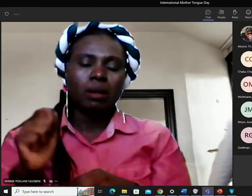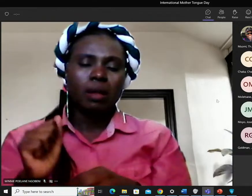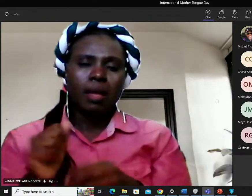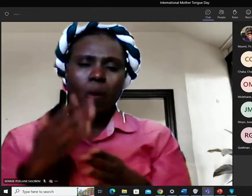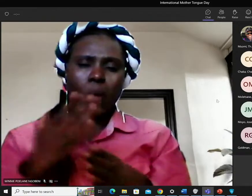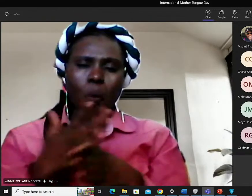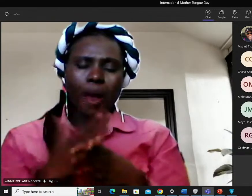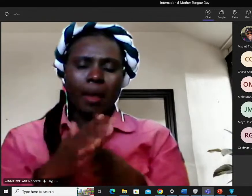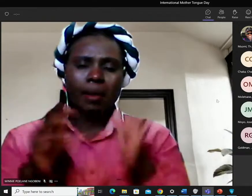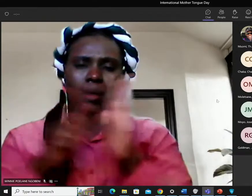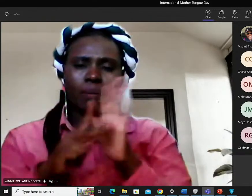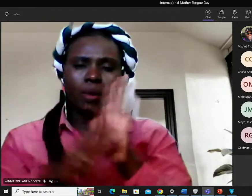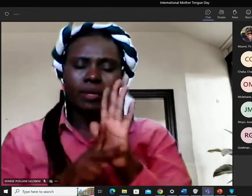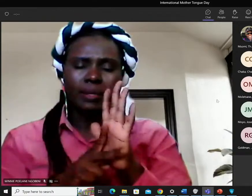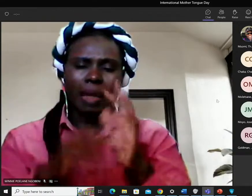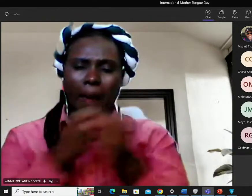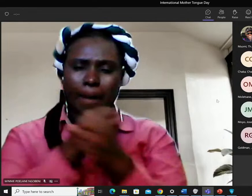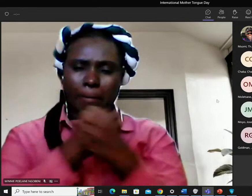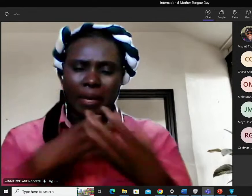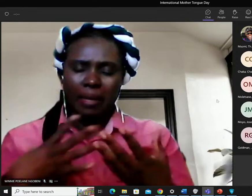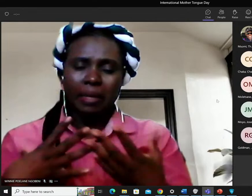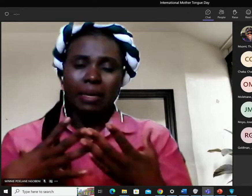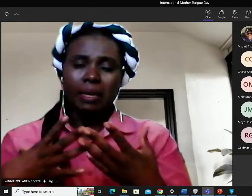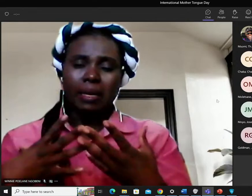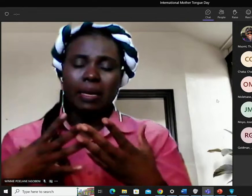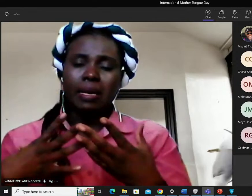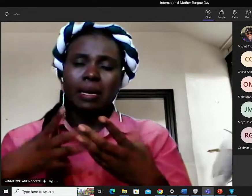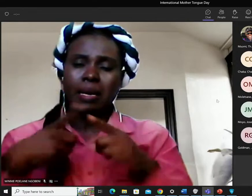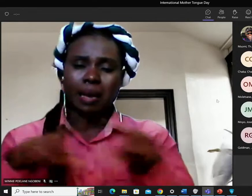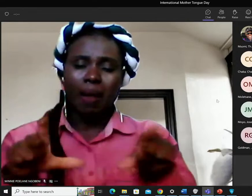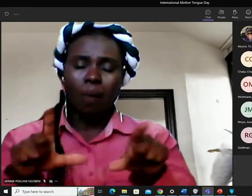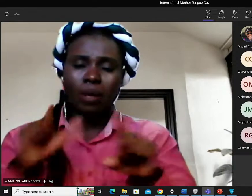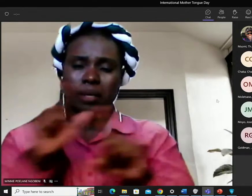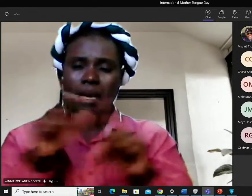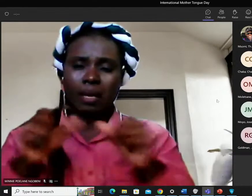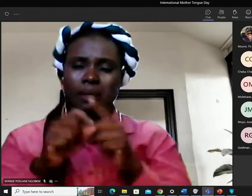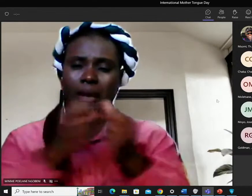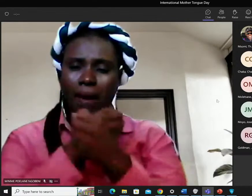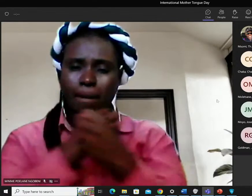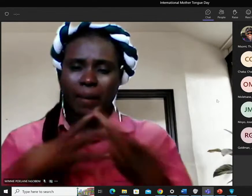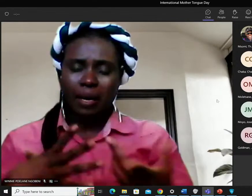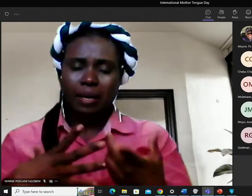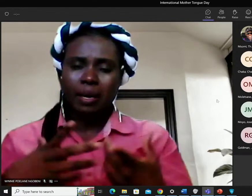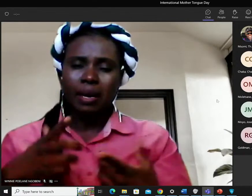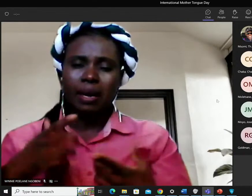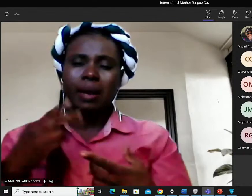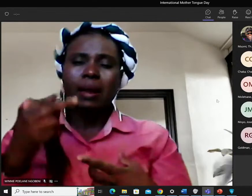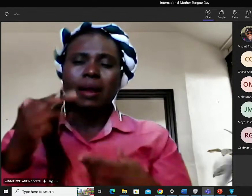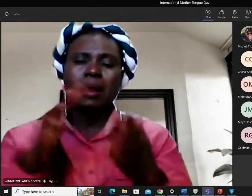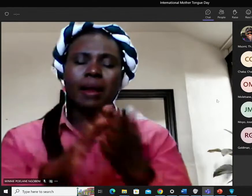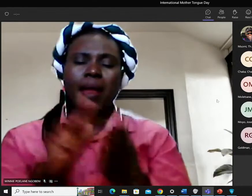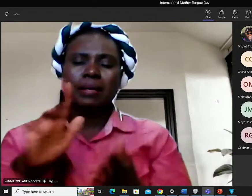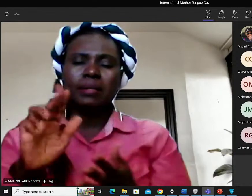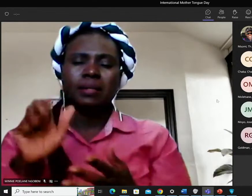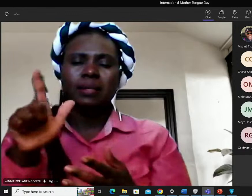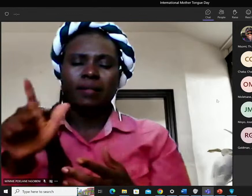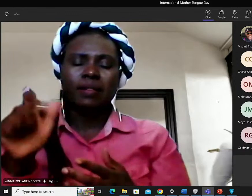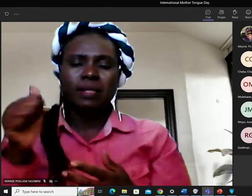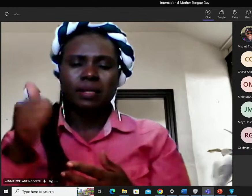where Bilingual Bicultural Education Act 1976 was enacted to aid the